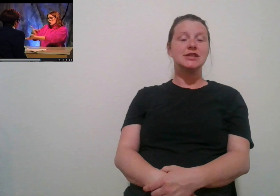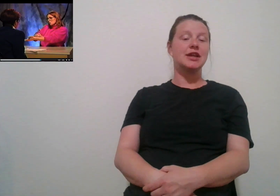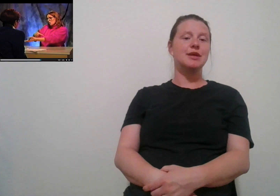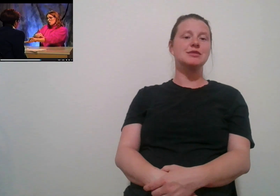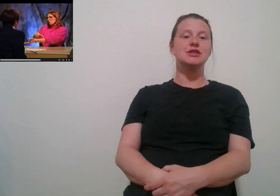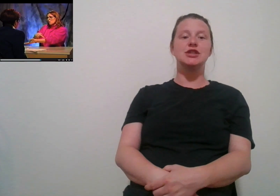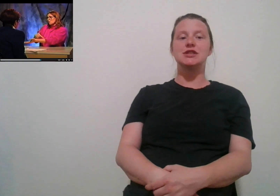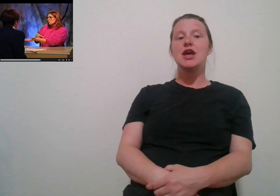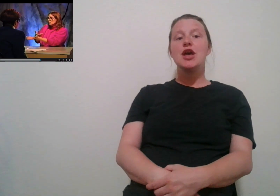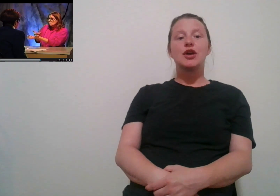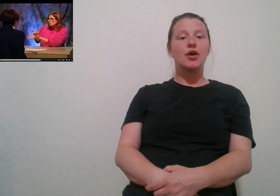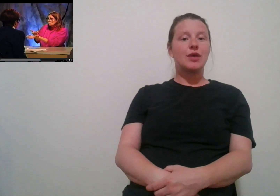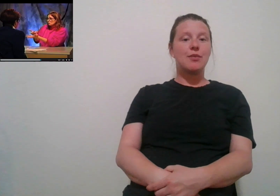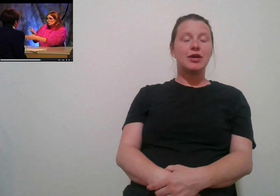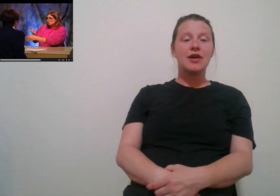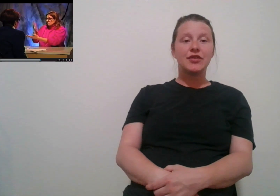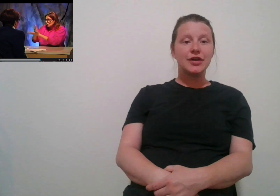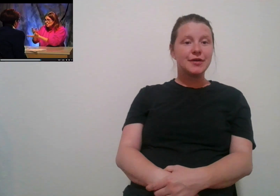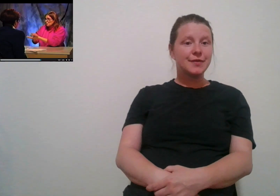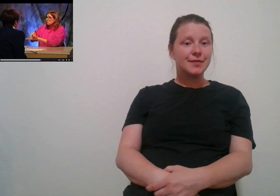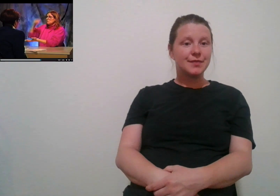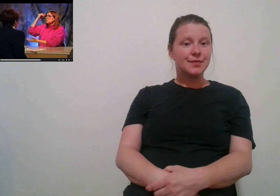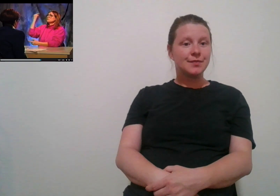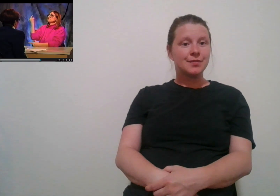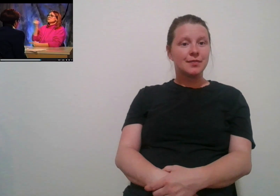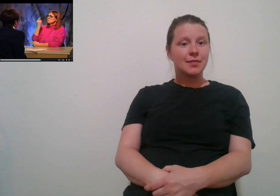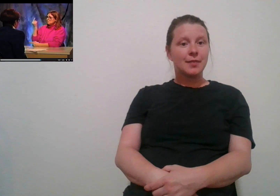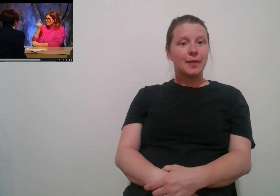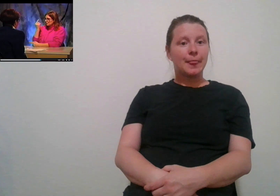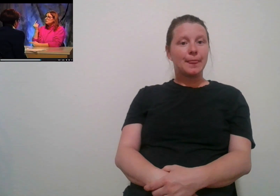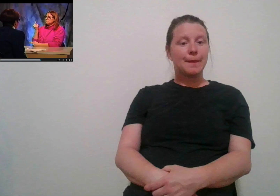if they're telling them to just go grab whatever.